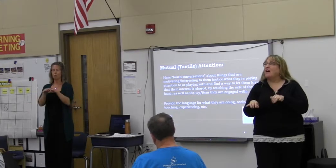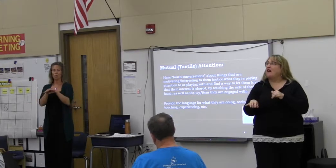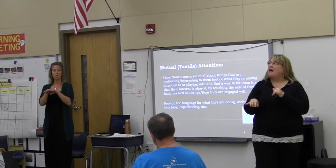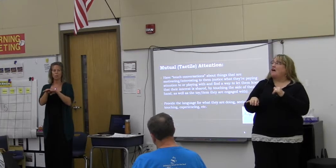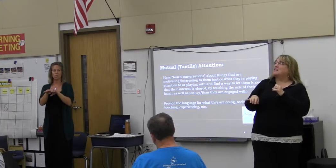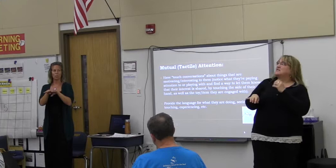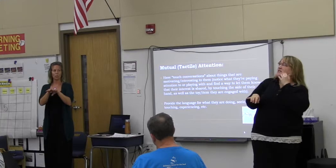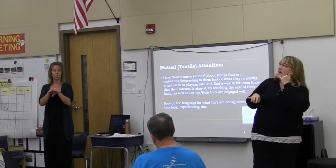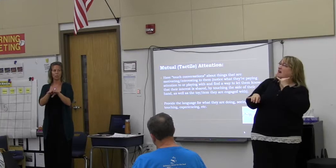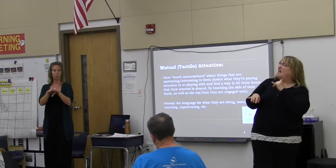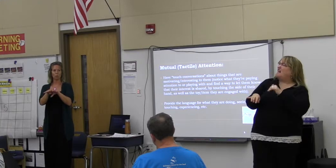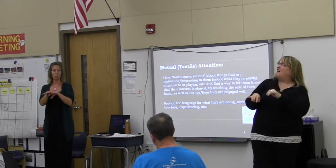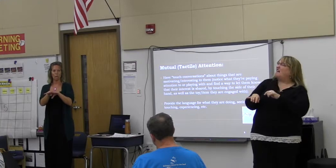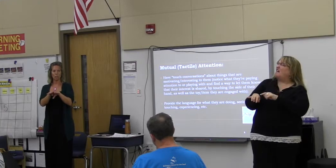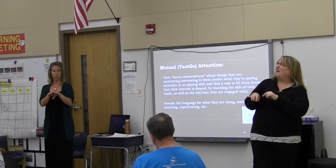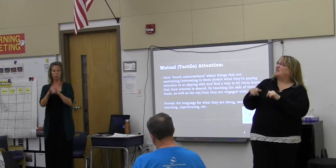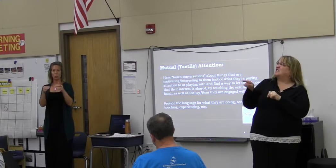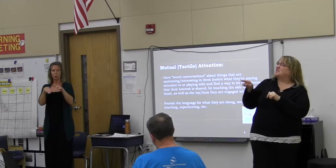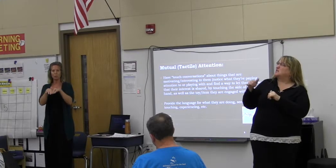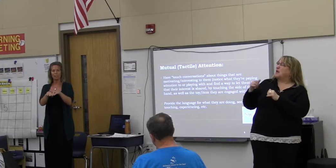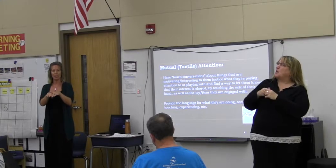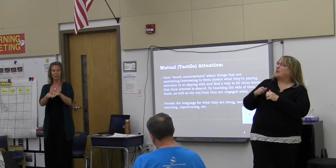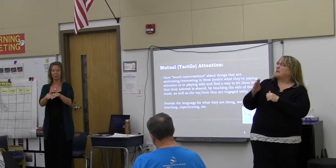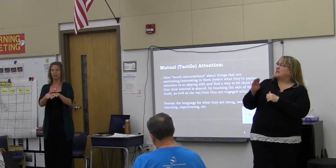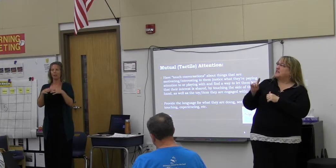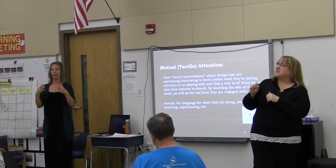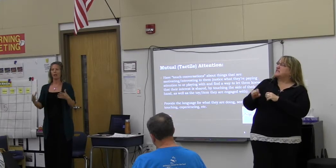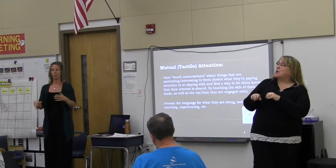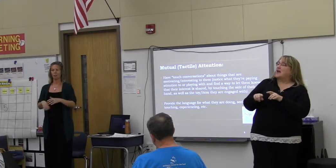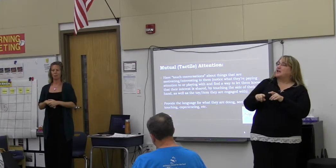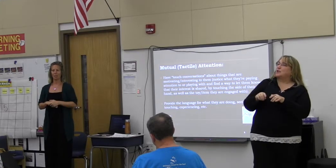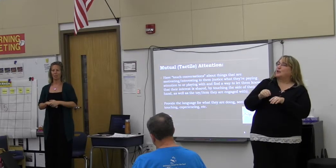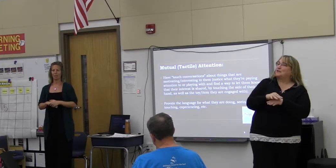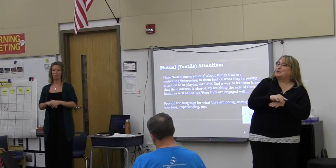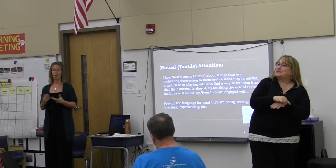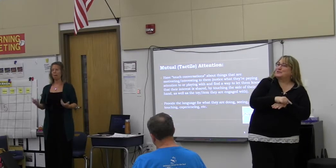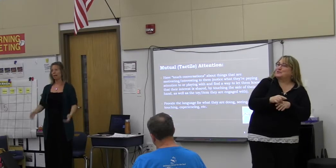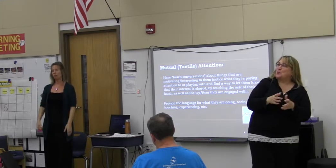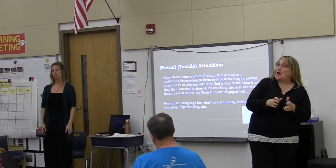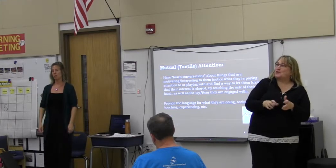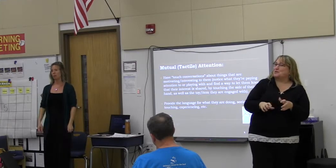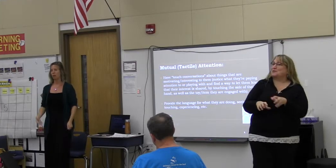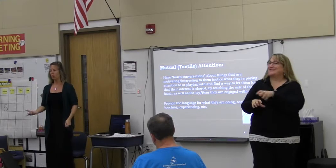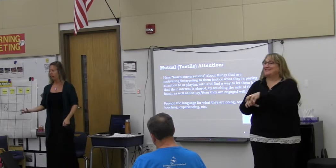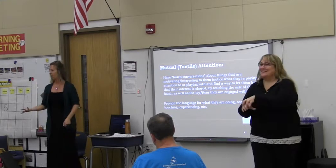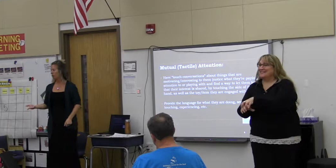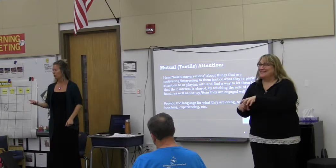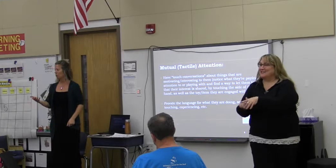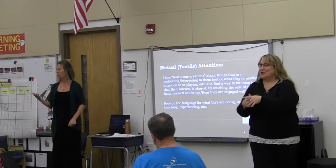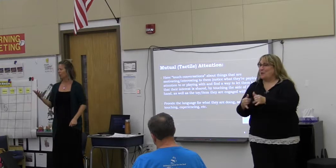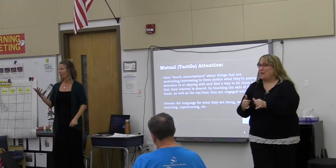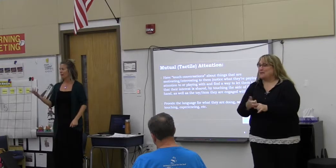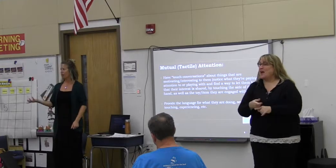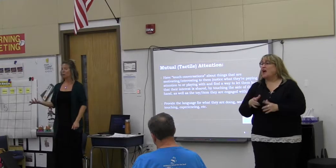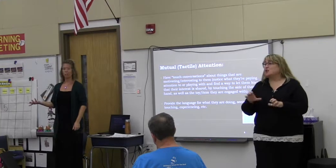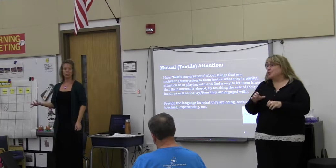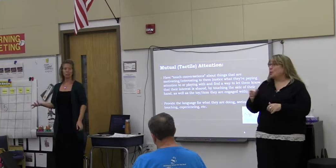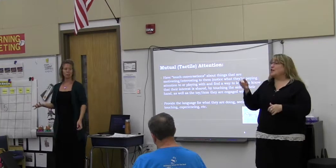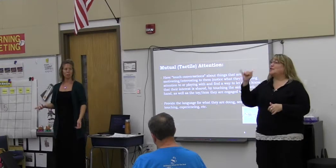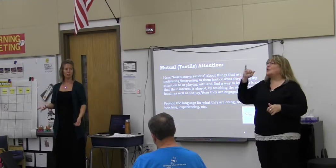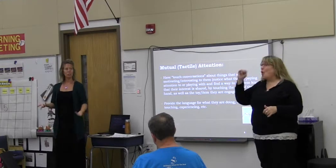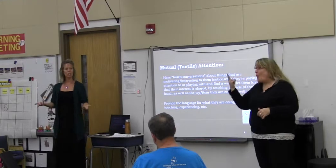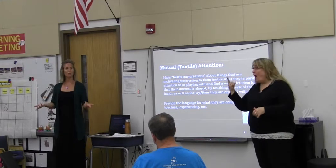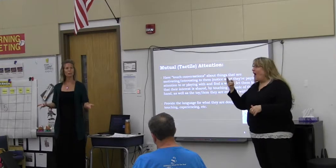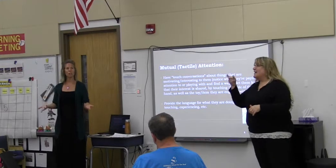So the more that you can do things through touch mutually together, the better. And I do this with Johan, I do this with